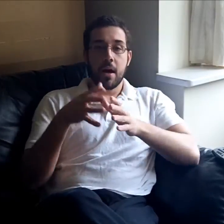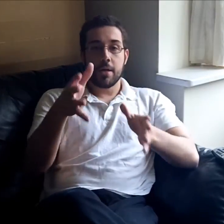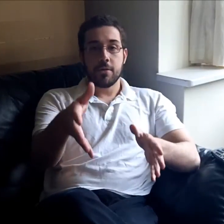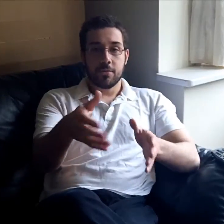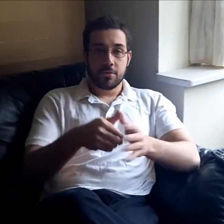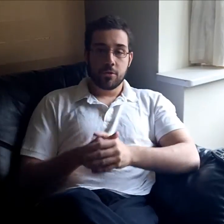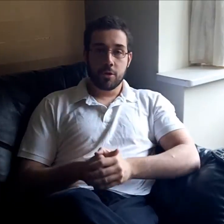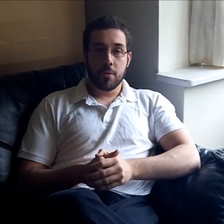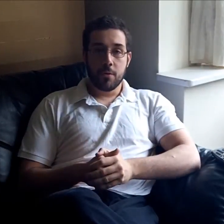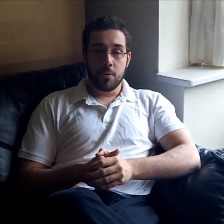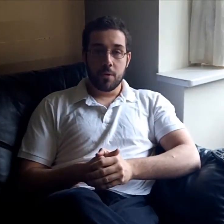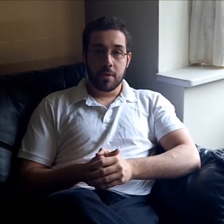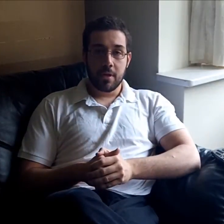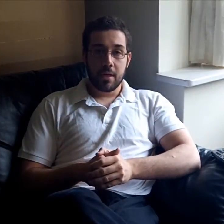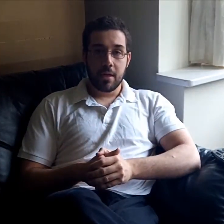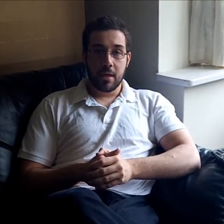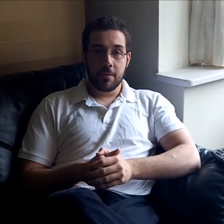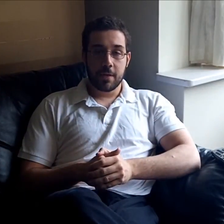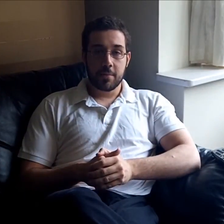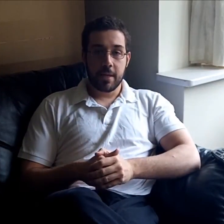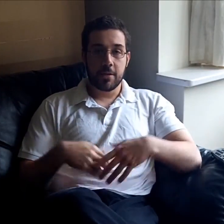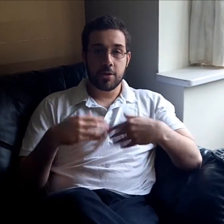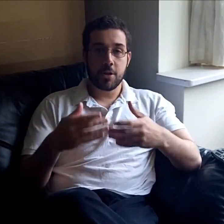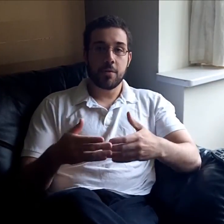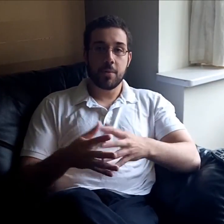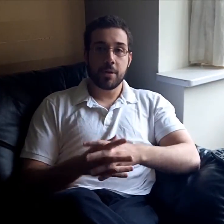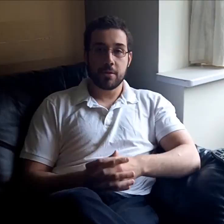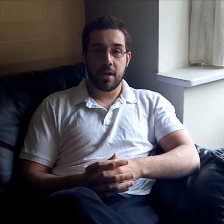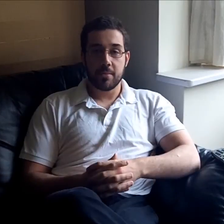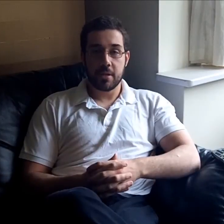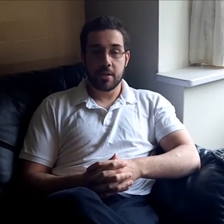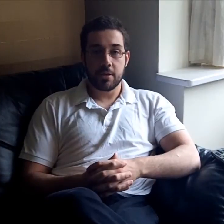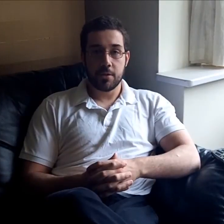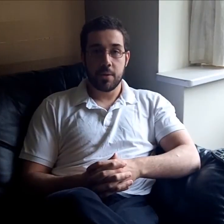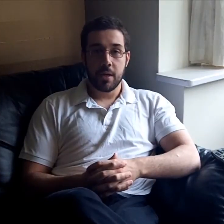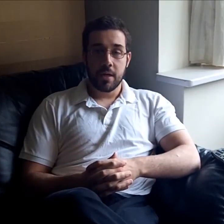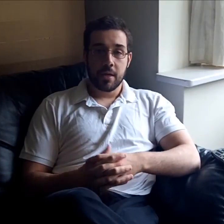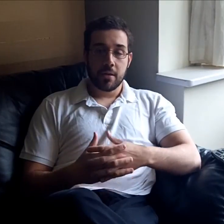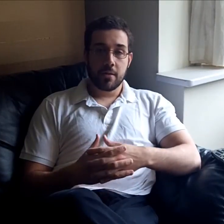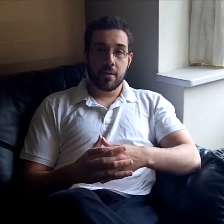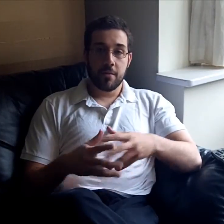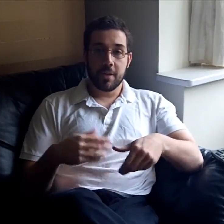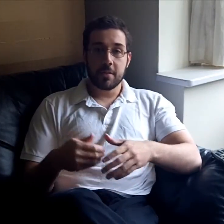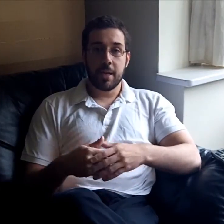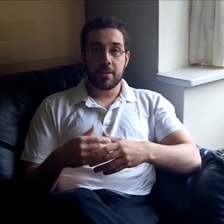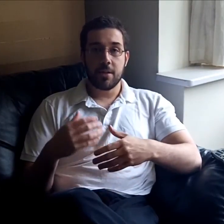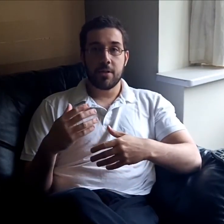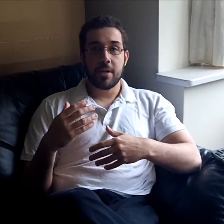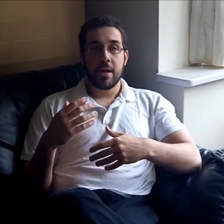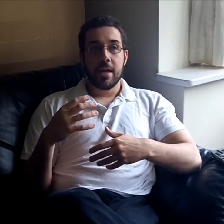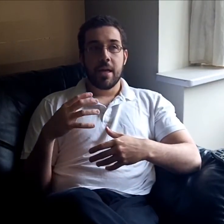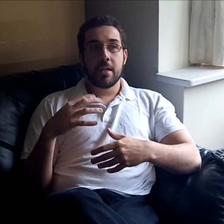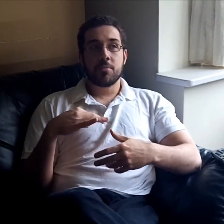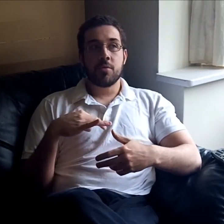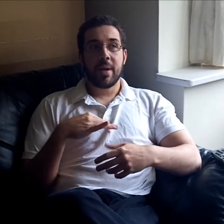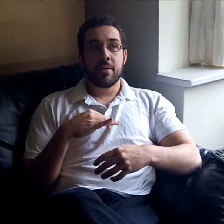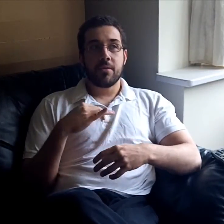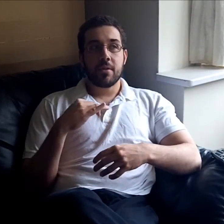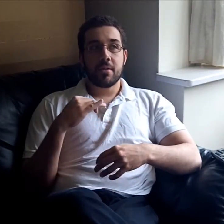I show you the fingerspelling. I show the person that I'm signing to the fingerspelling, so that it's more about that